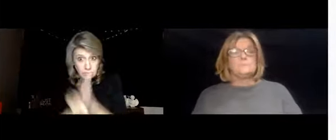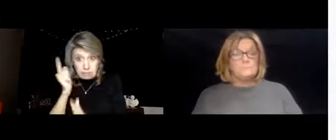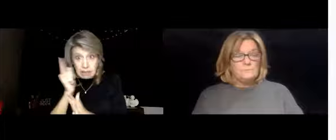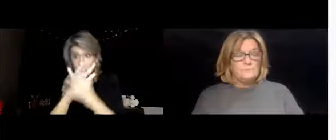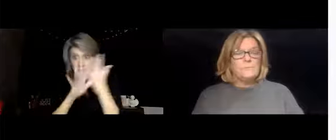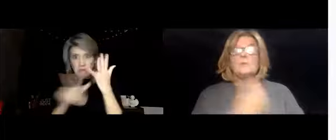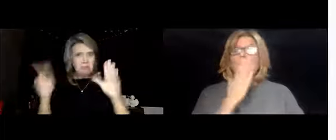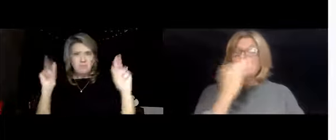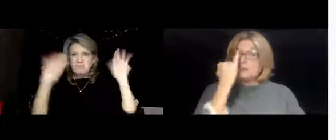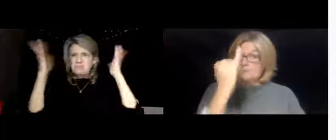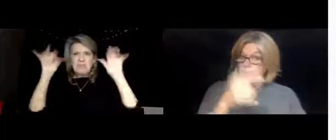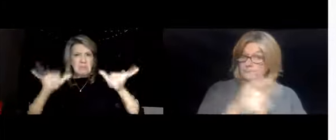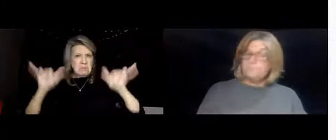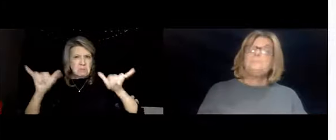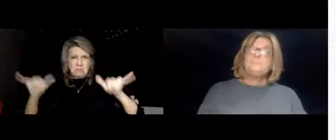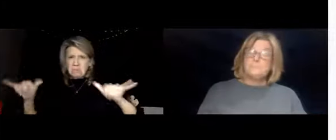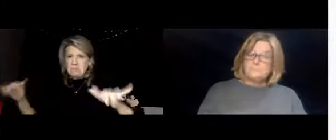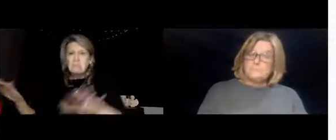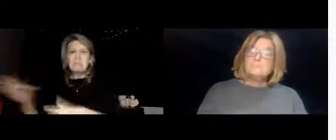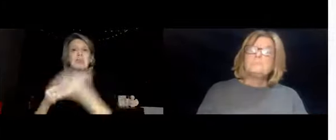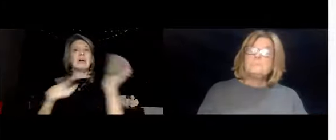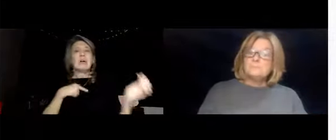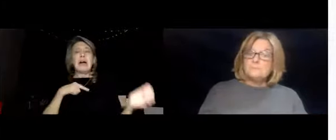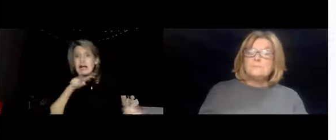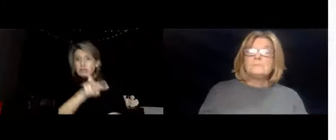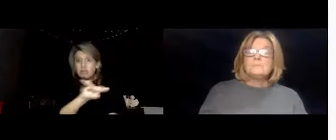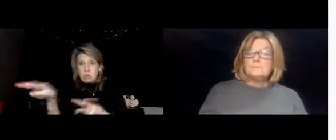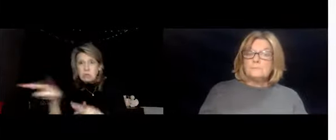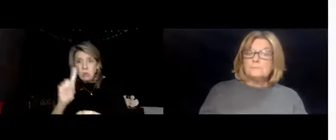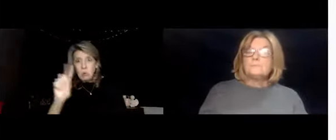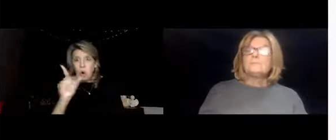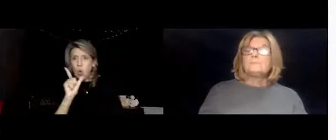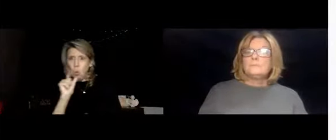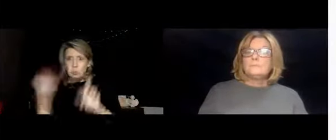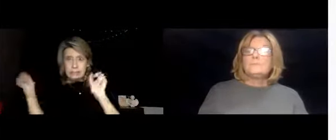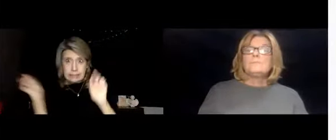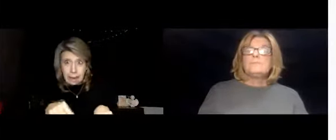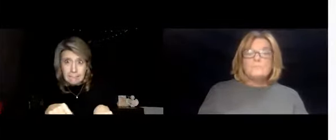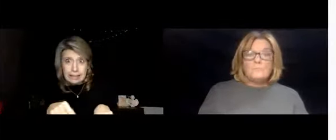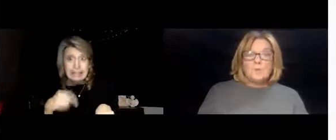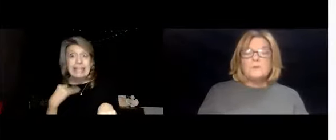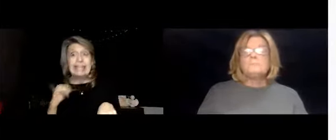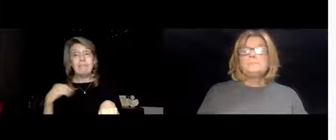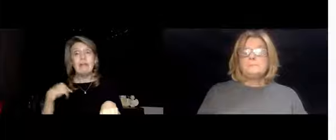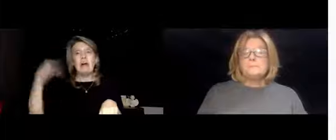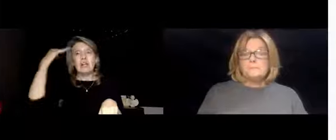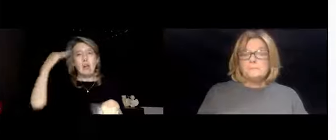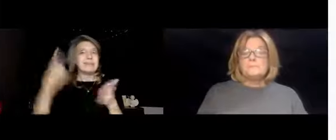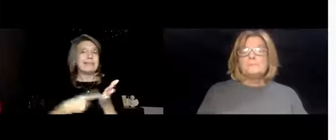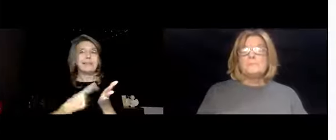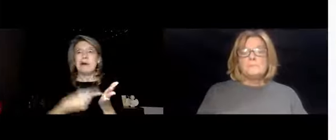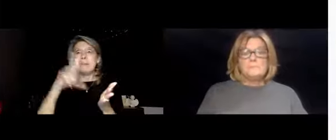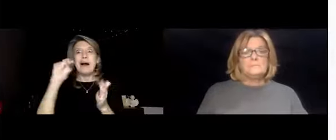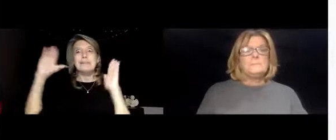pastor and ask for any changes, any last minute changes. I will take a look and see who's already